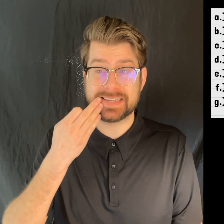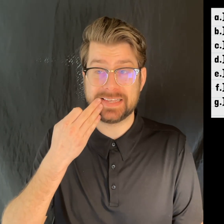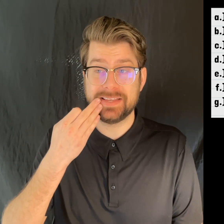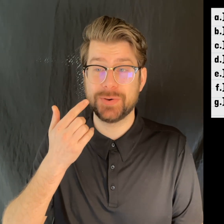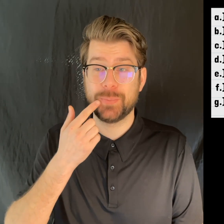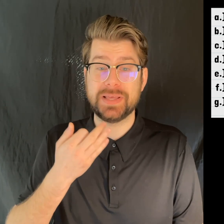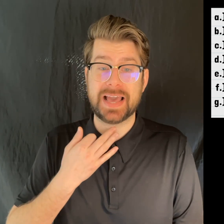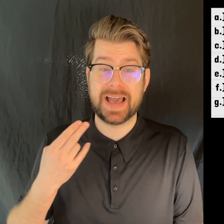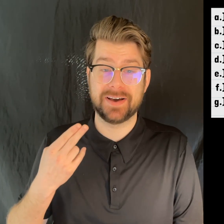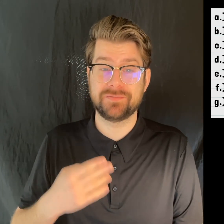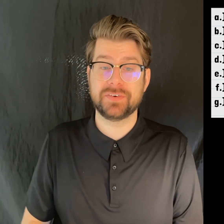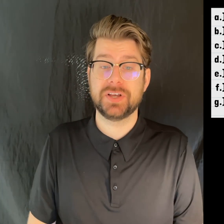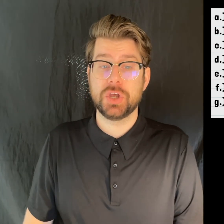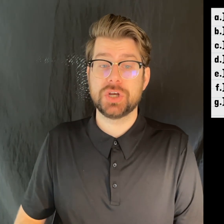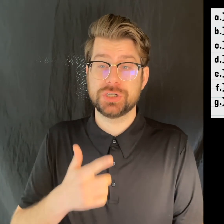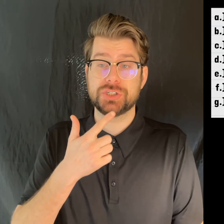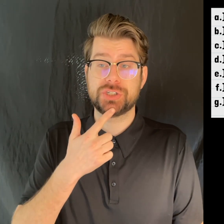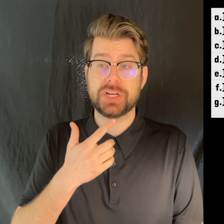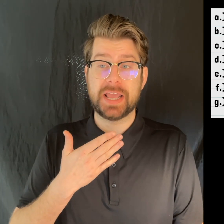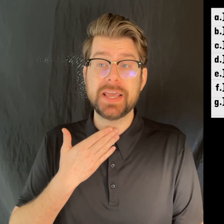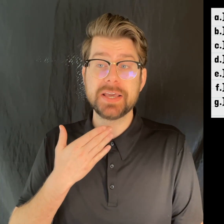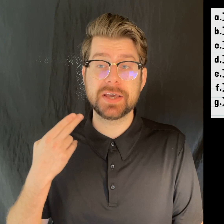C, we have shake,